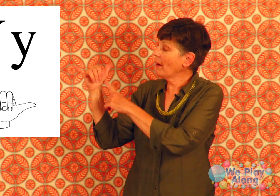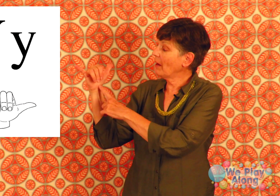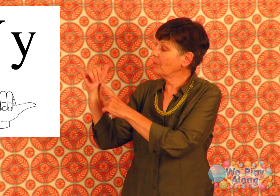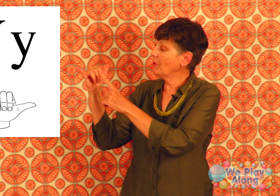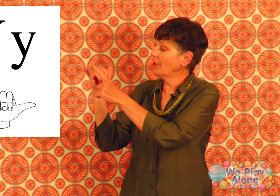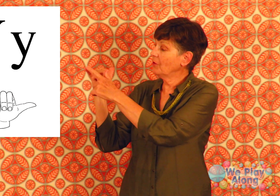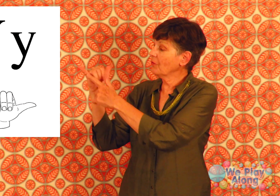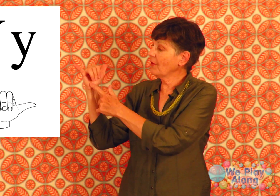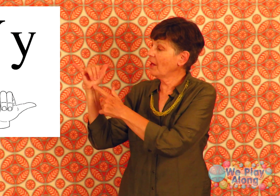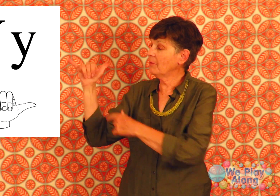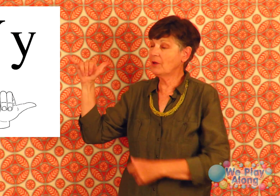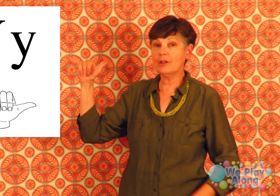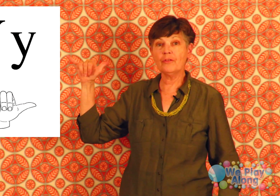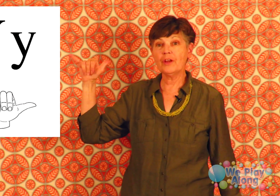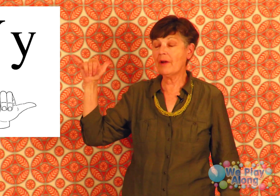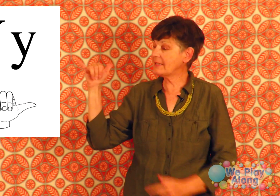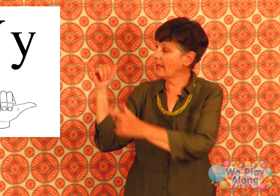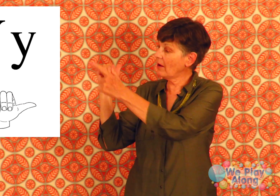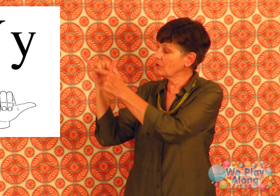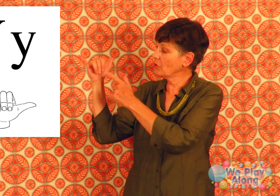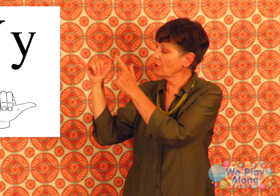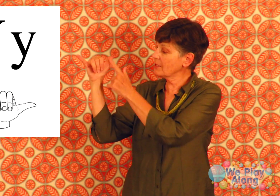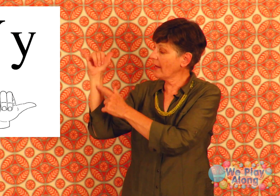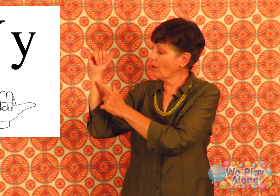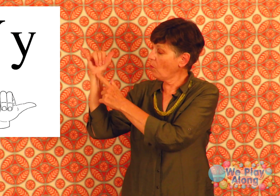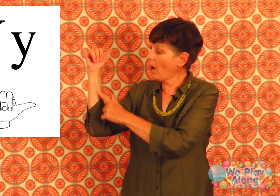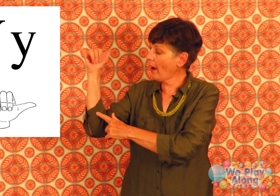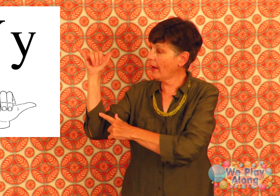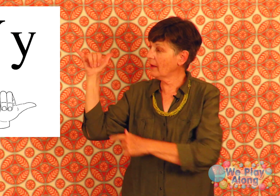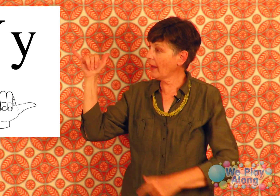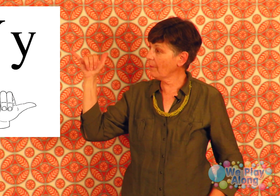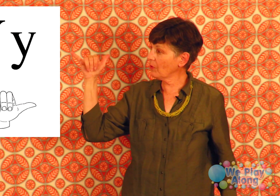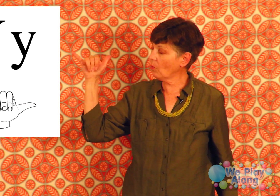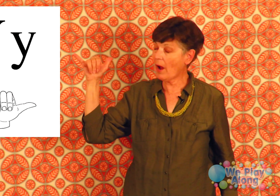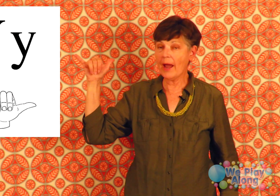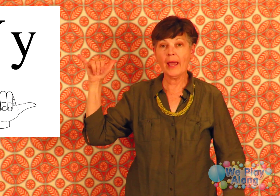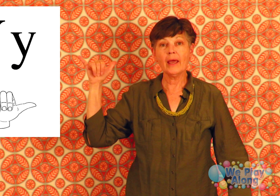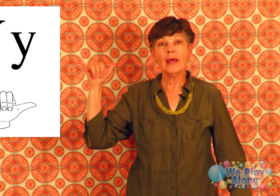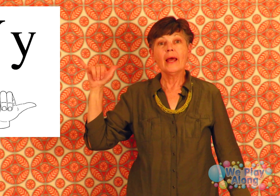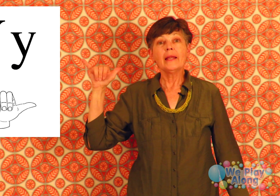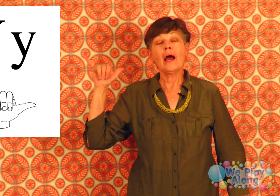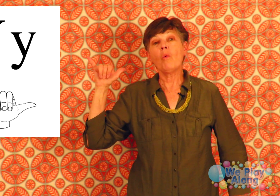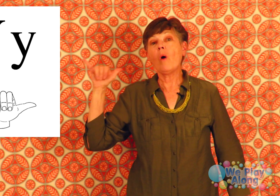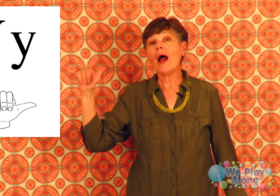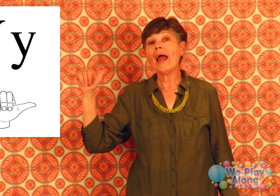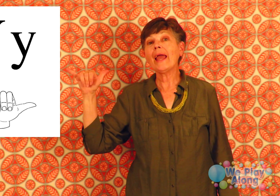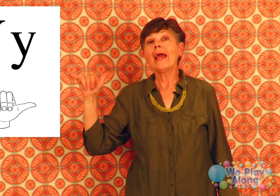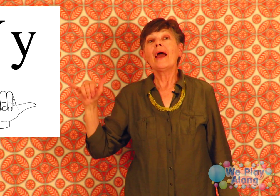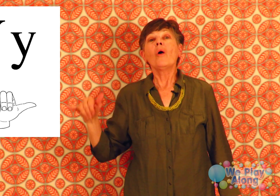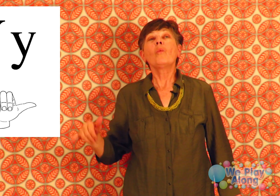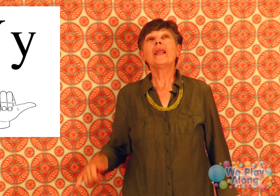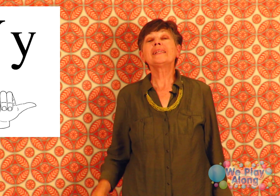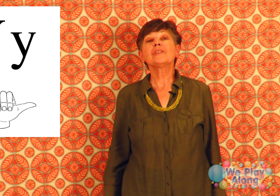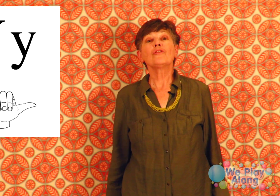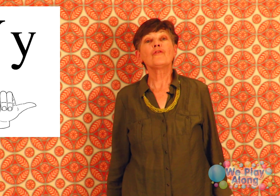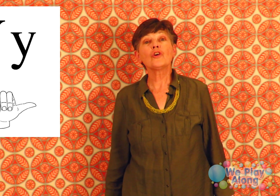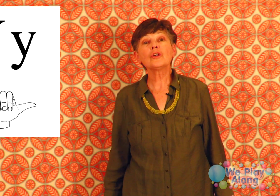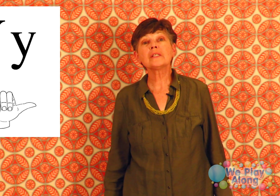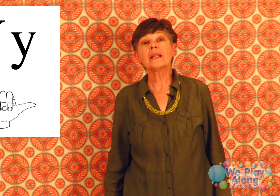by putting your thumb and your little finger out. See how it sort of looks like a Y, a capital Y? Now Y, when it's the first